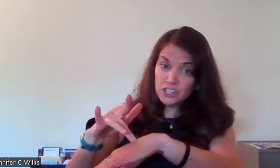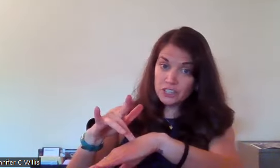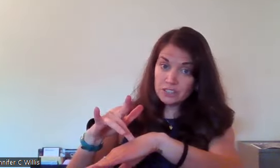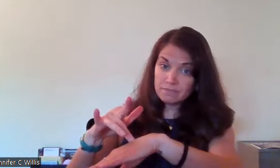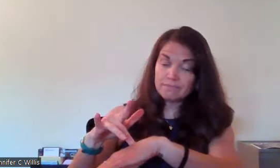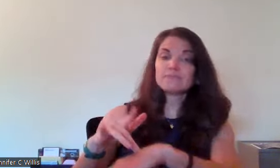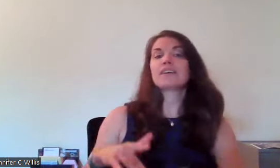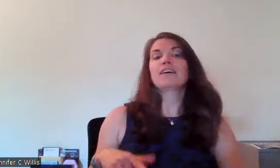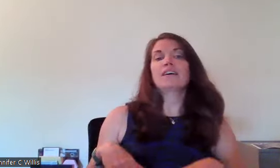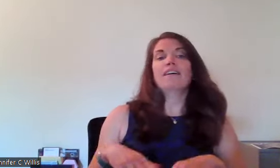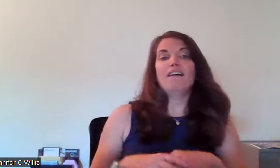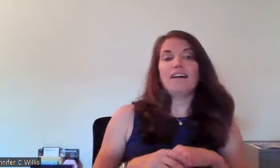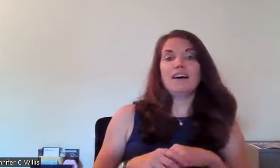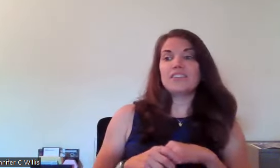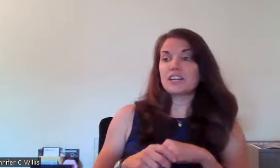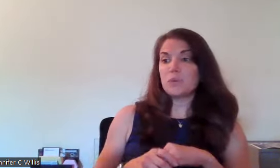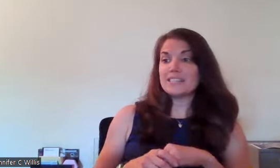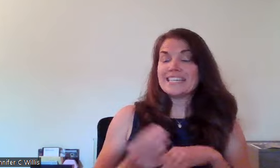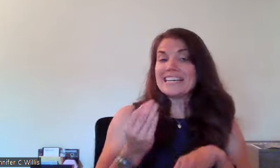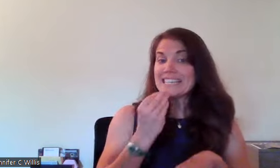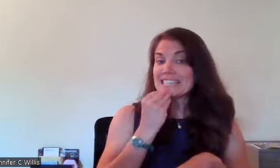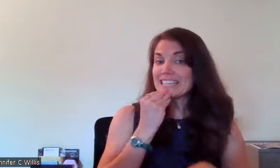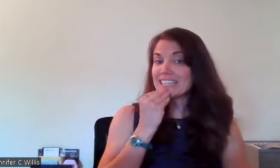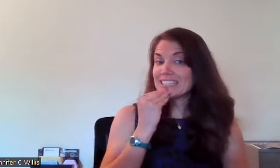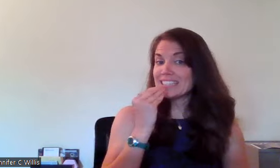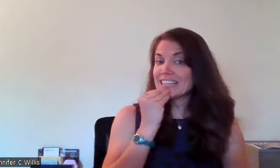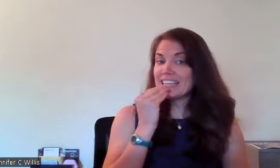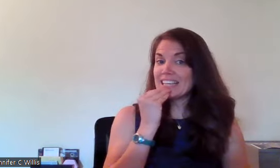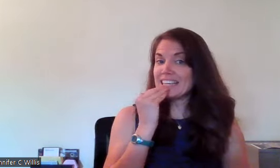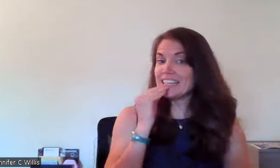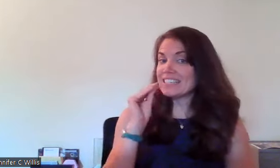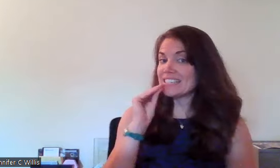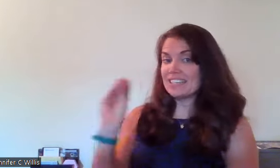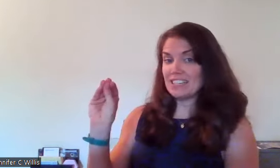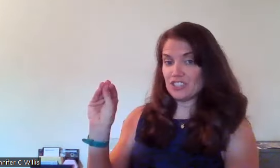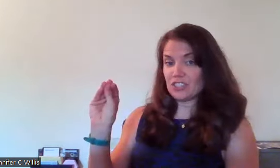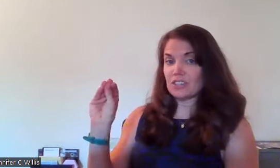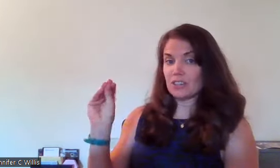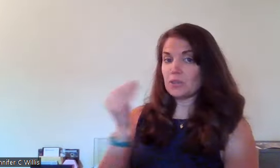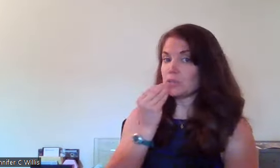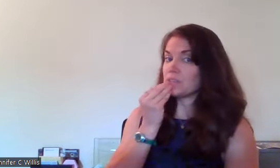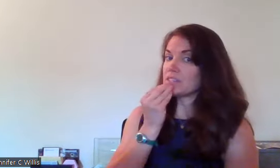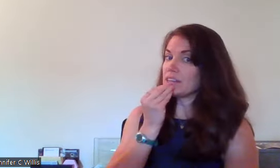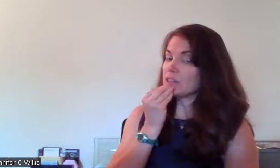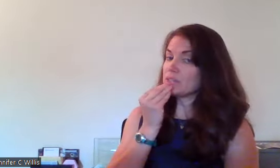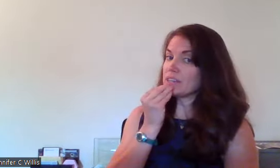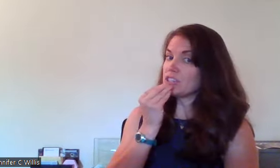touch. The next one is eat. Eat is just a closed fist, closed hand